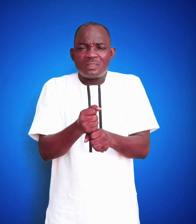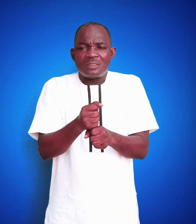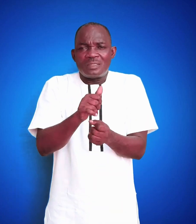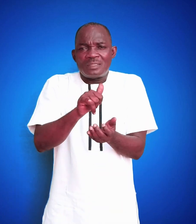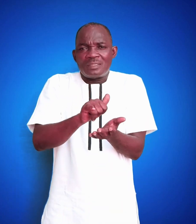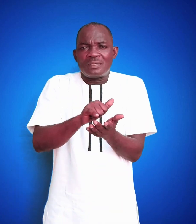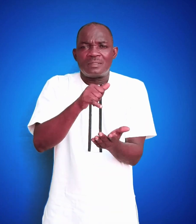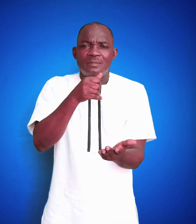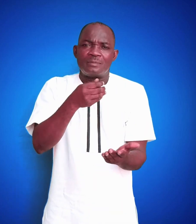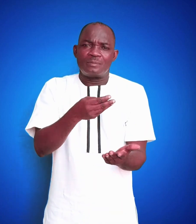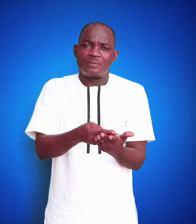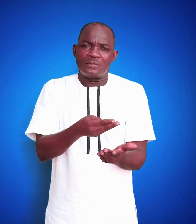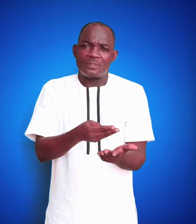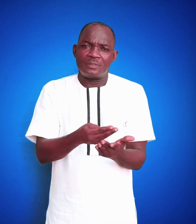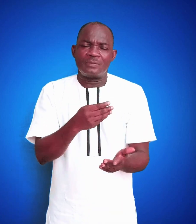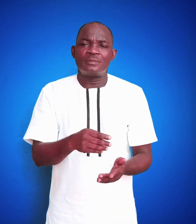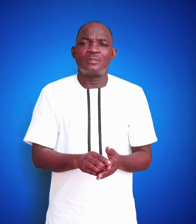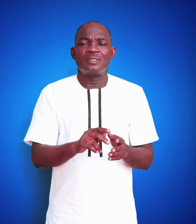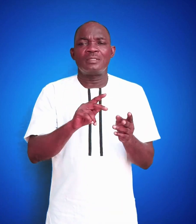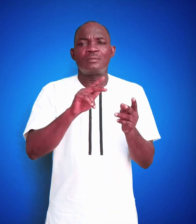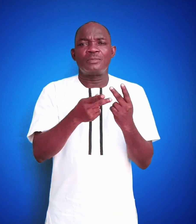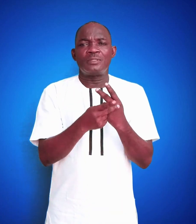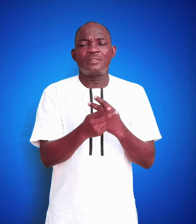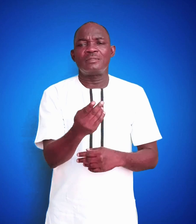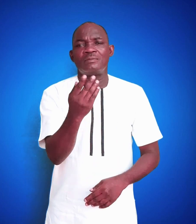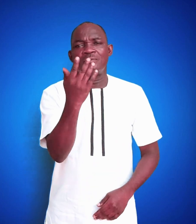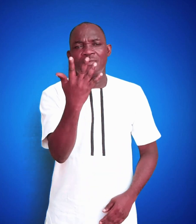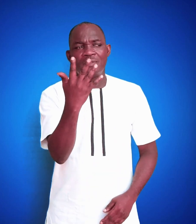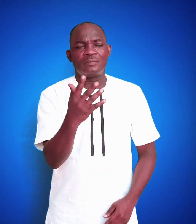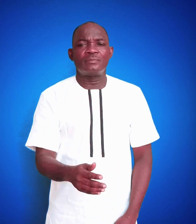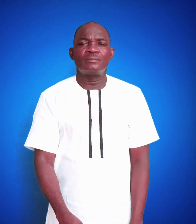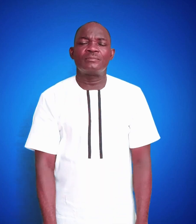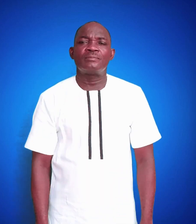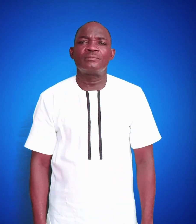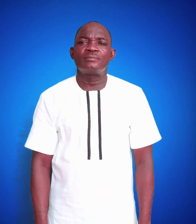the money? Page 5.